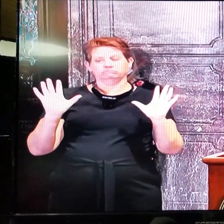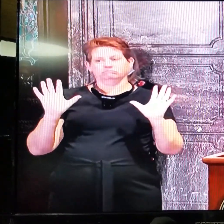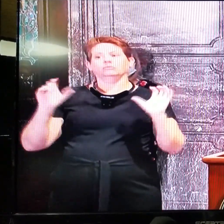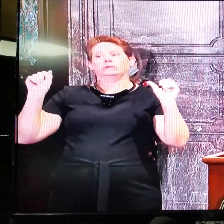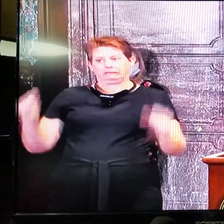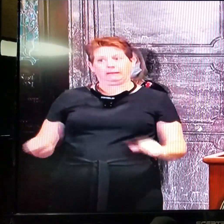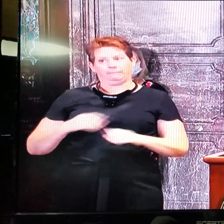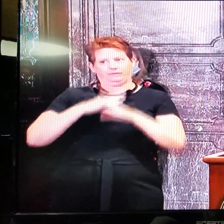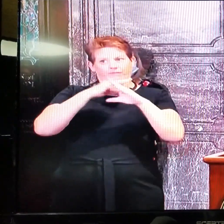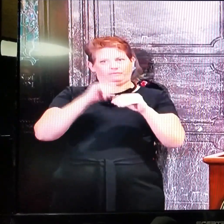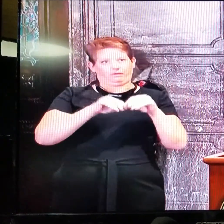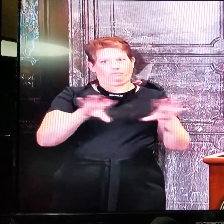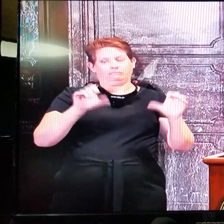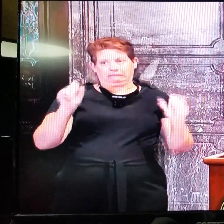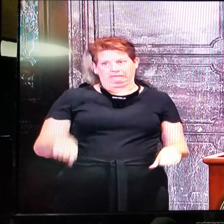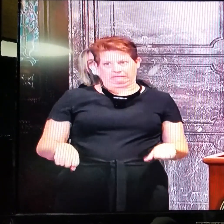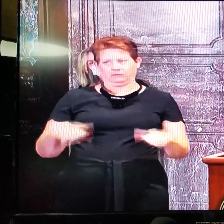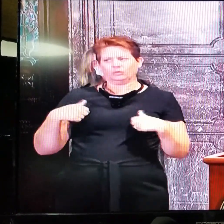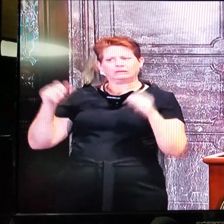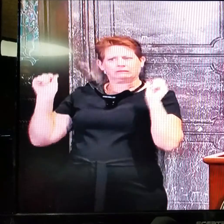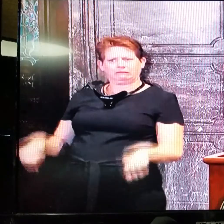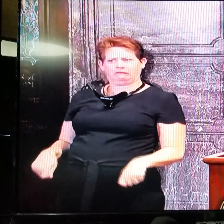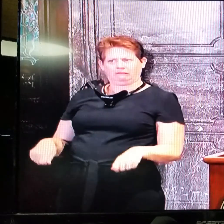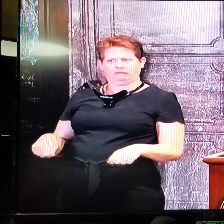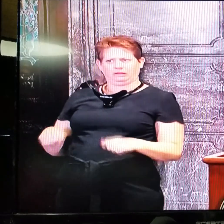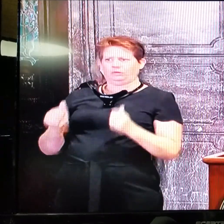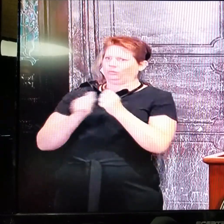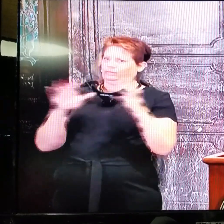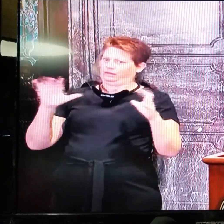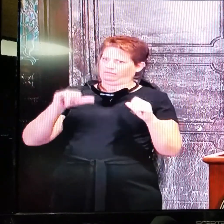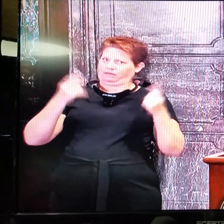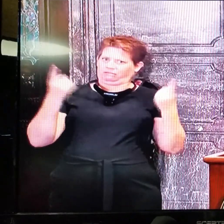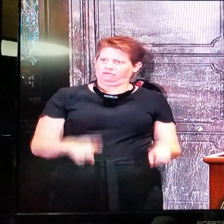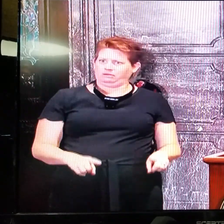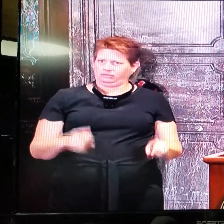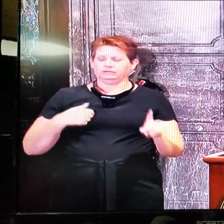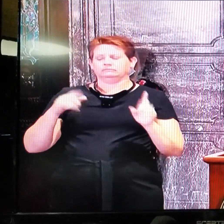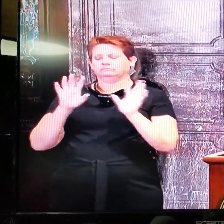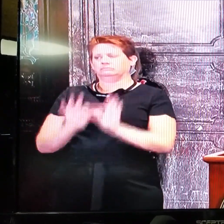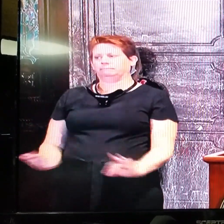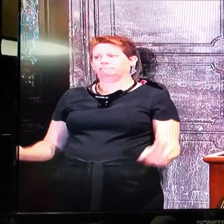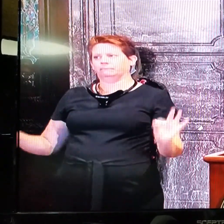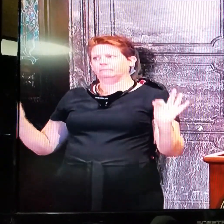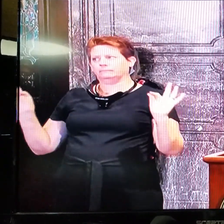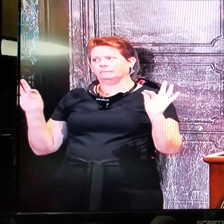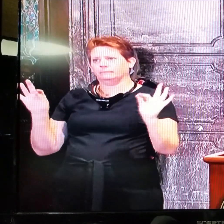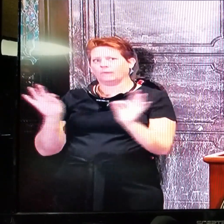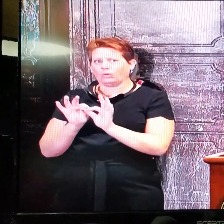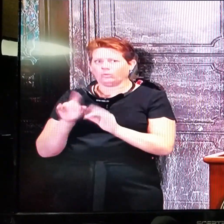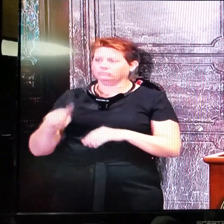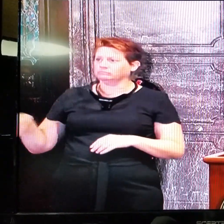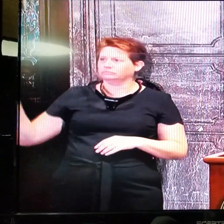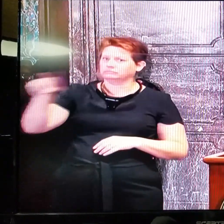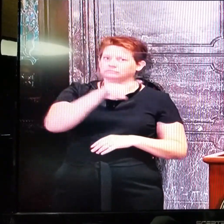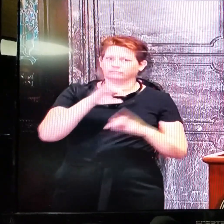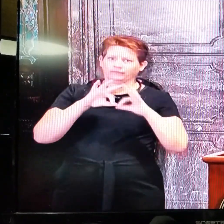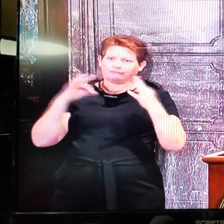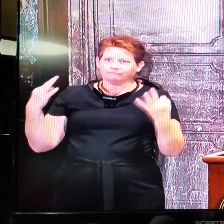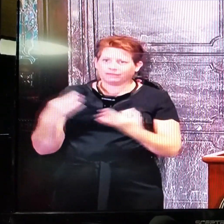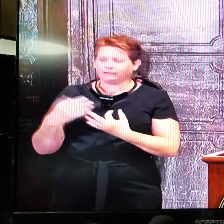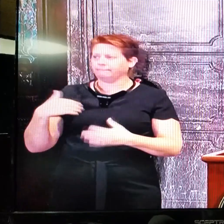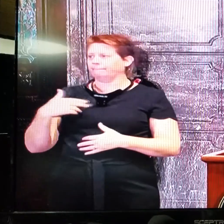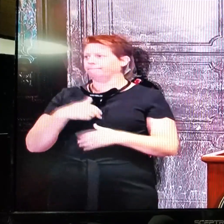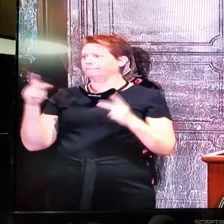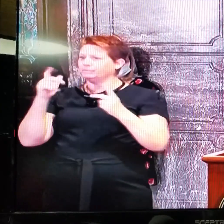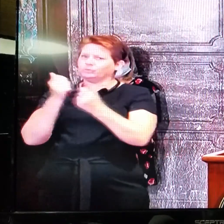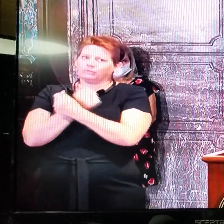We can do this. That's why it's important, vitally important, that family members and loved ones follow each